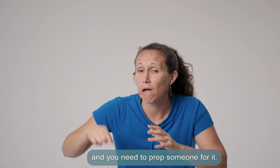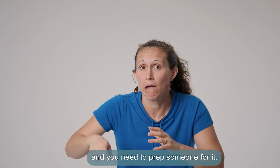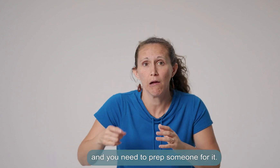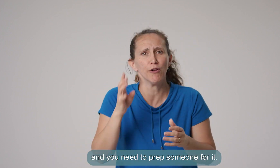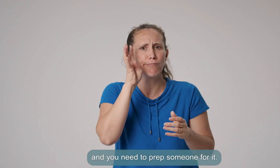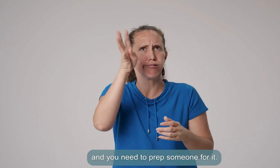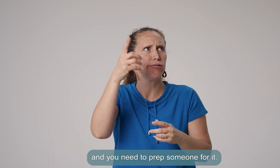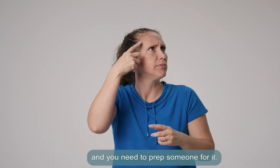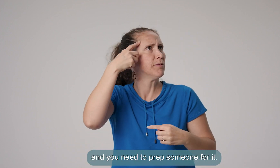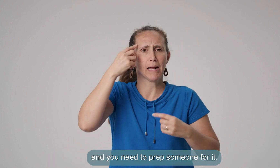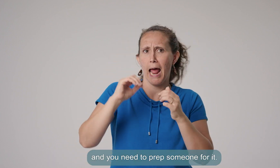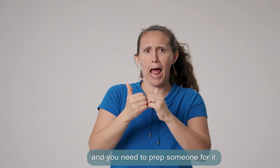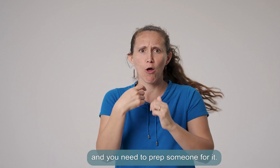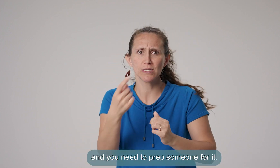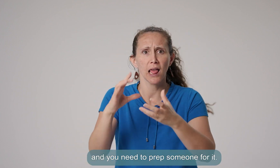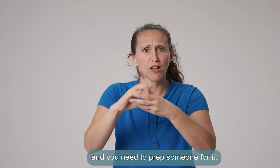prep someone for it.